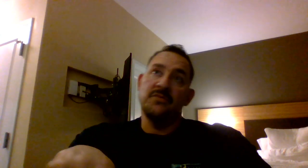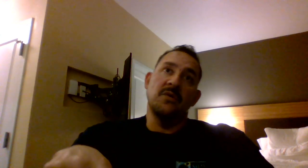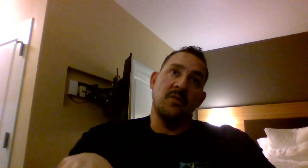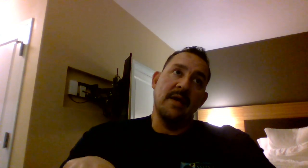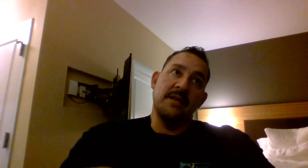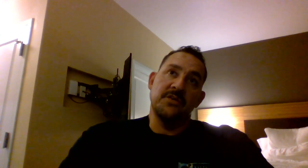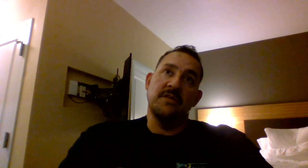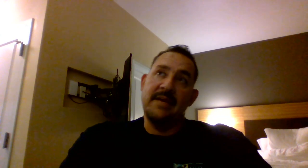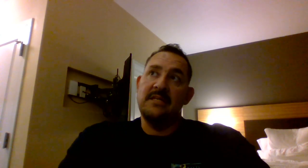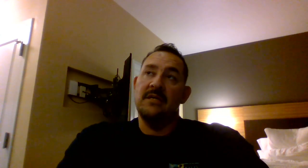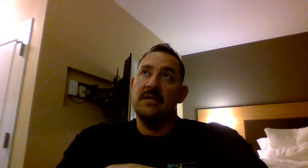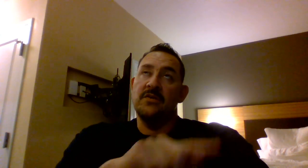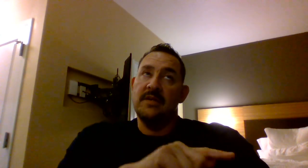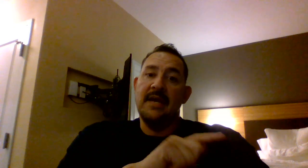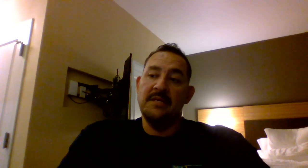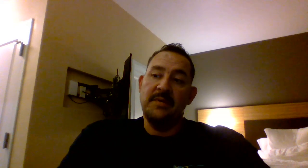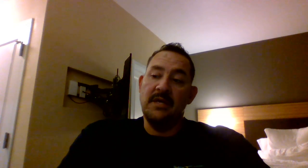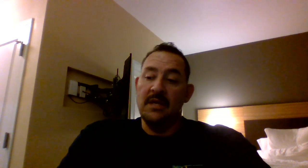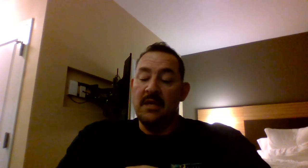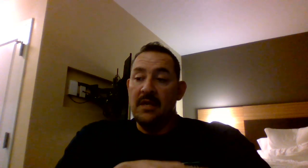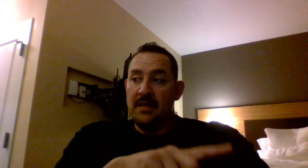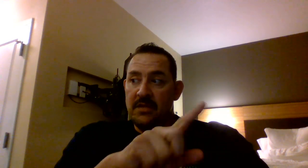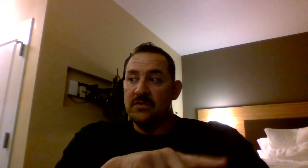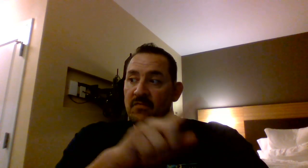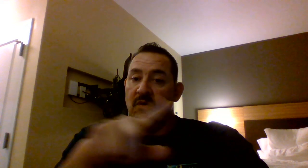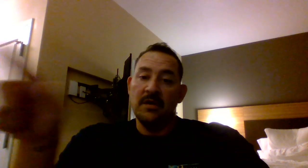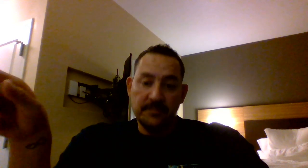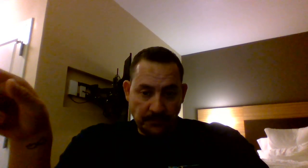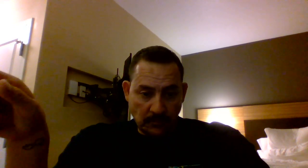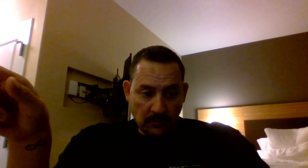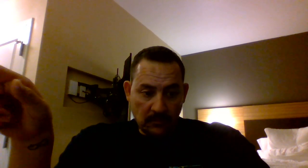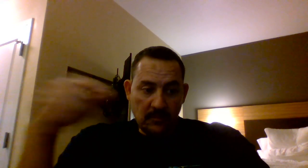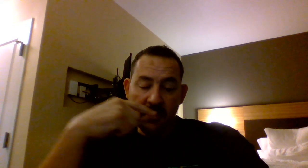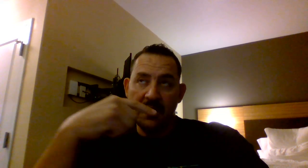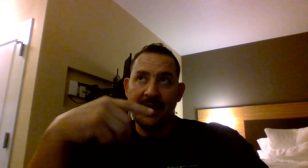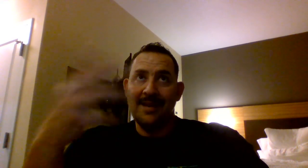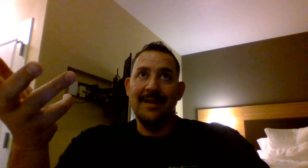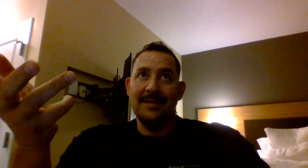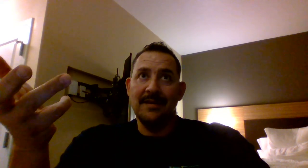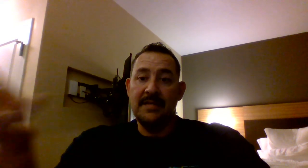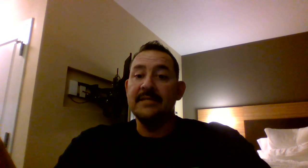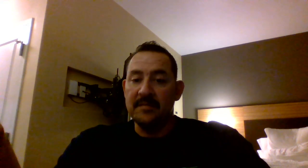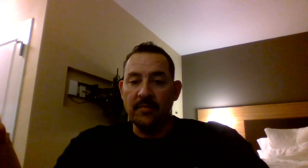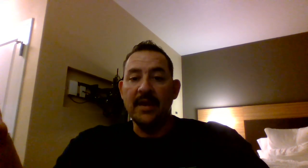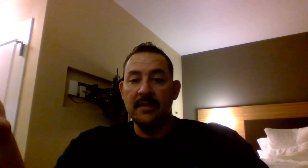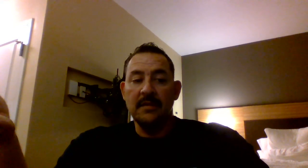the whole addition of turning to ATP and the addition of water, kind of like yeast and bread.